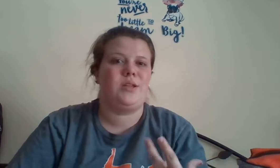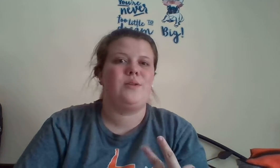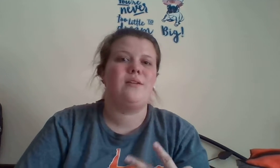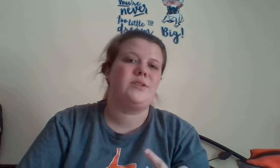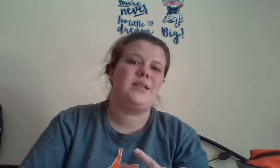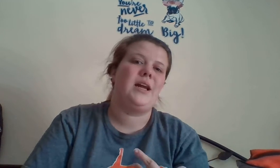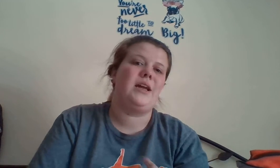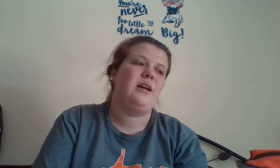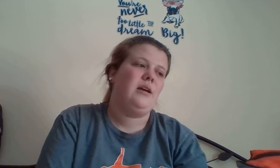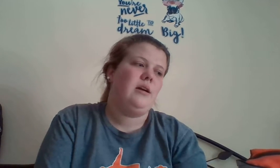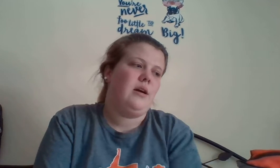new every day.